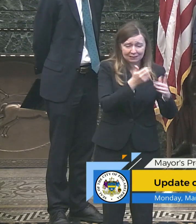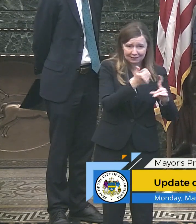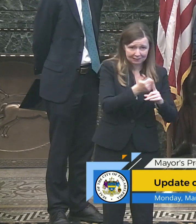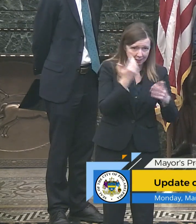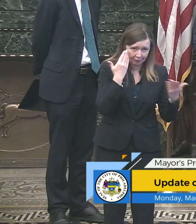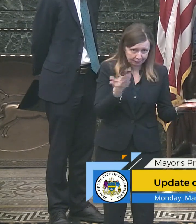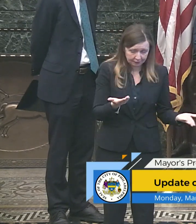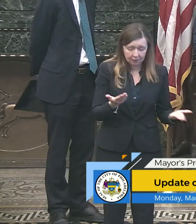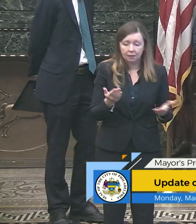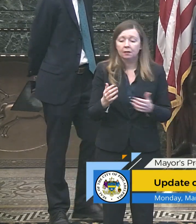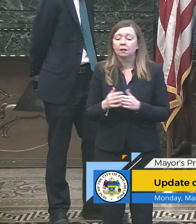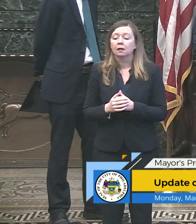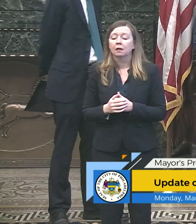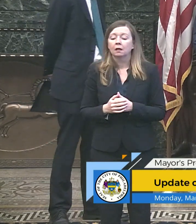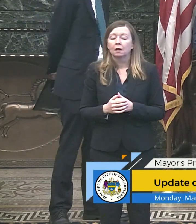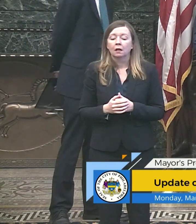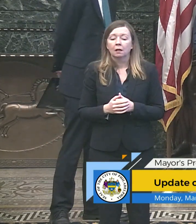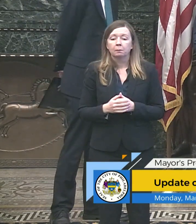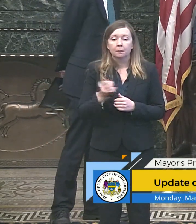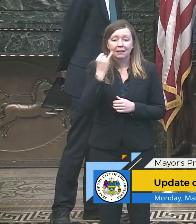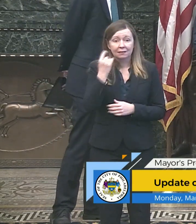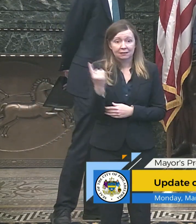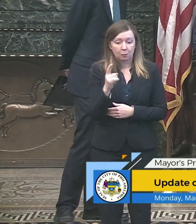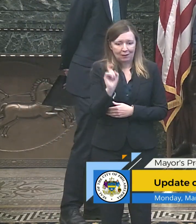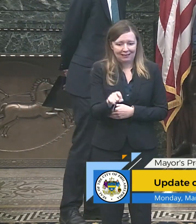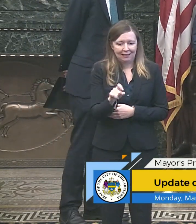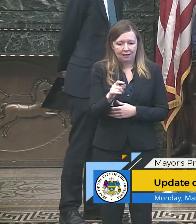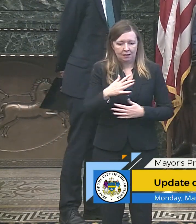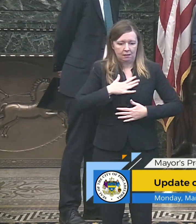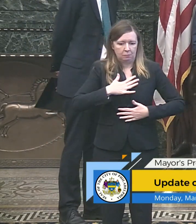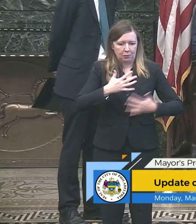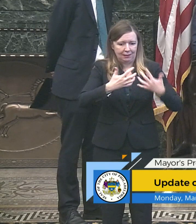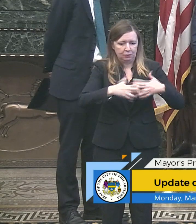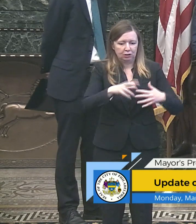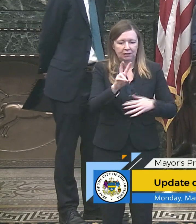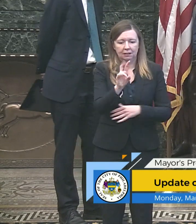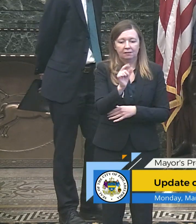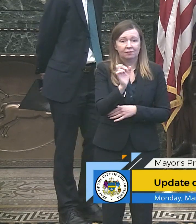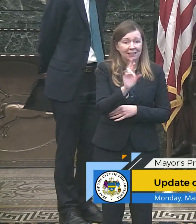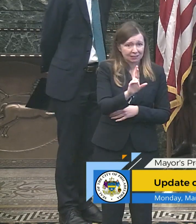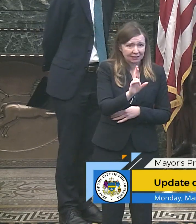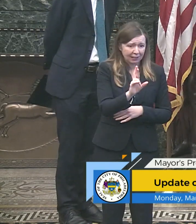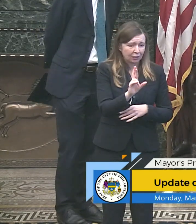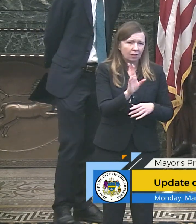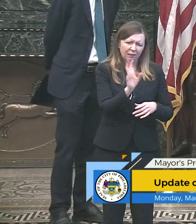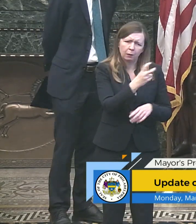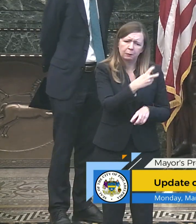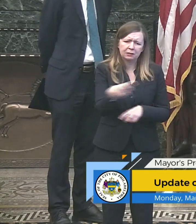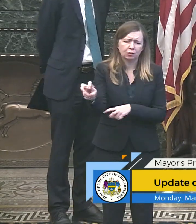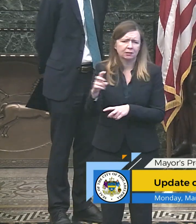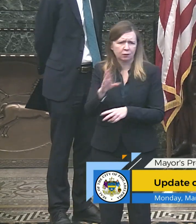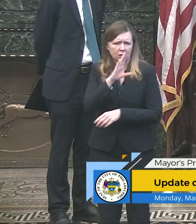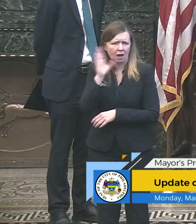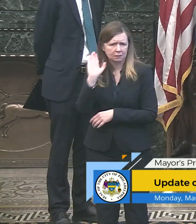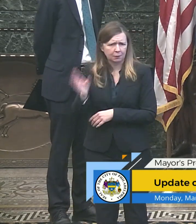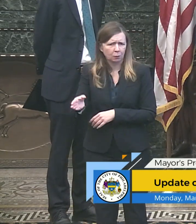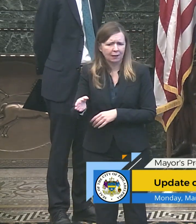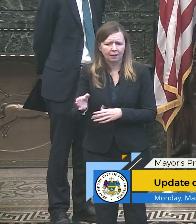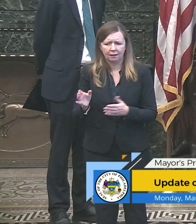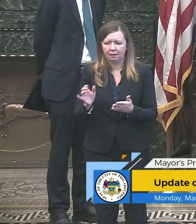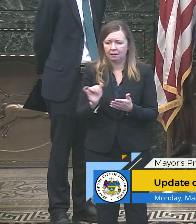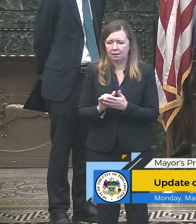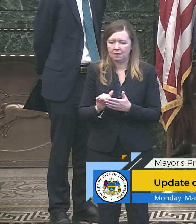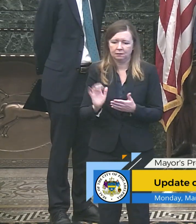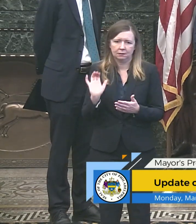itself. Frankly, if someone needed a ventilator system, they would actually be transferred to one of our hospitals, which is any of